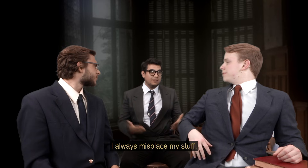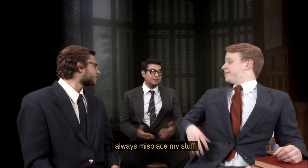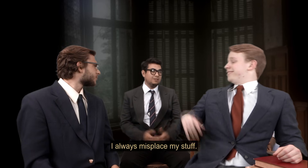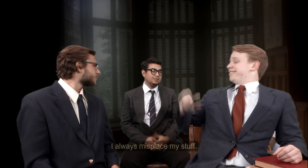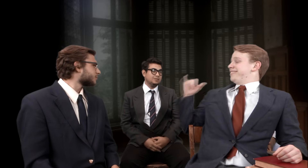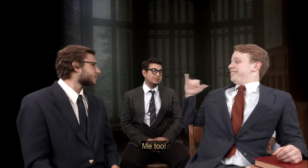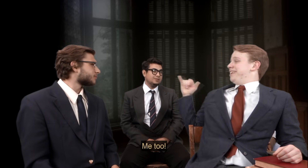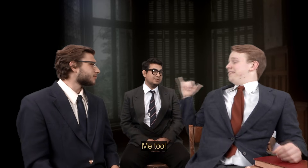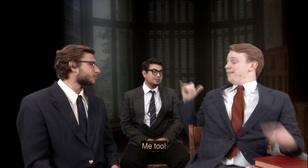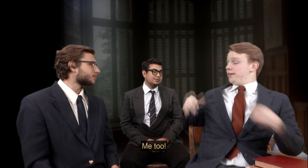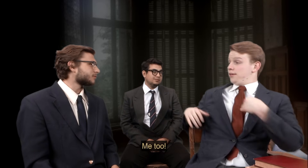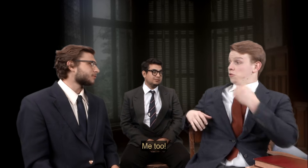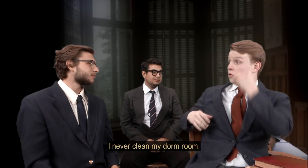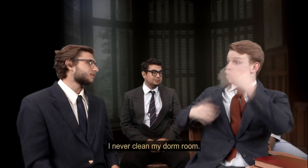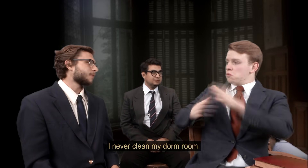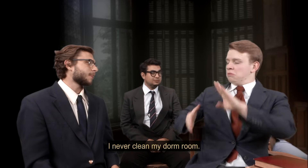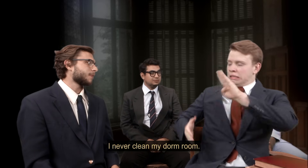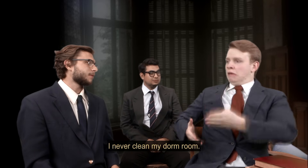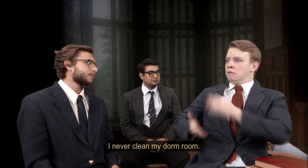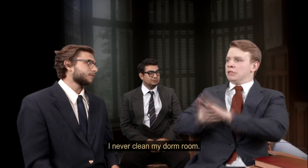stuff. Me too. I never clean my dorm room.